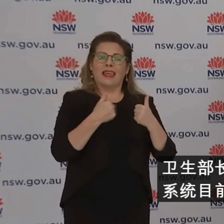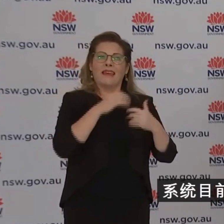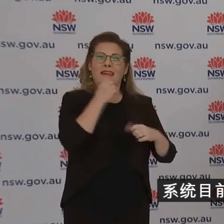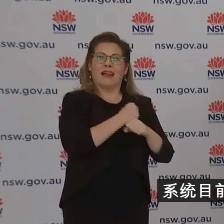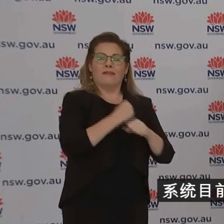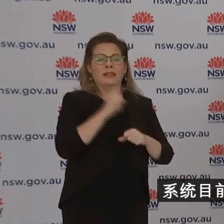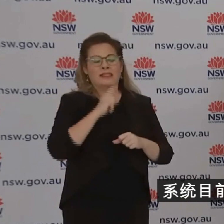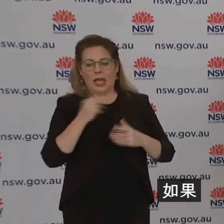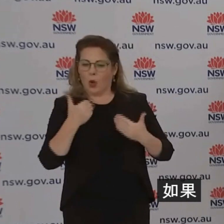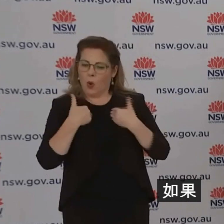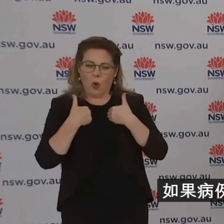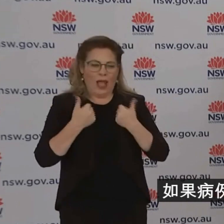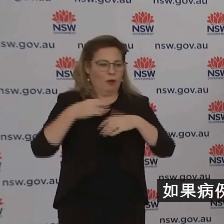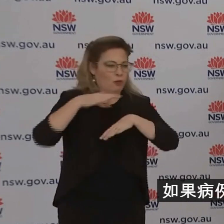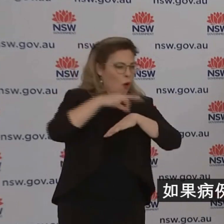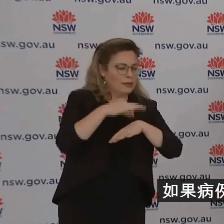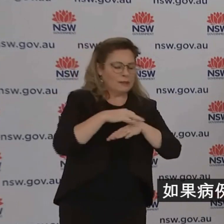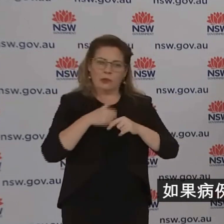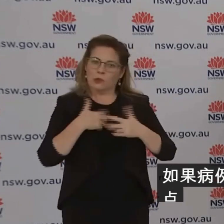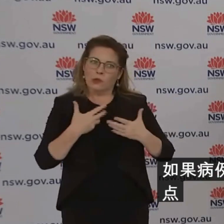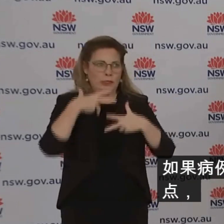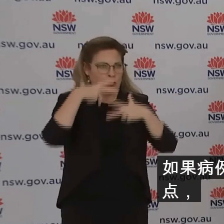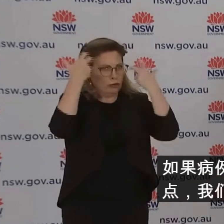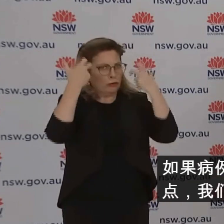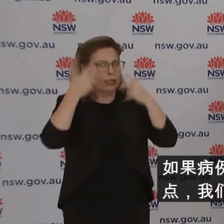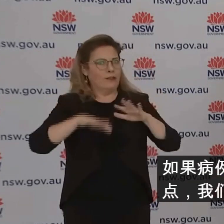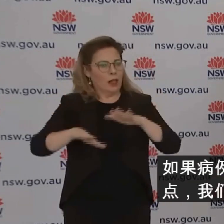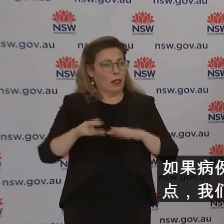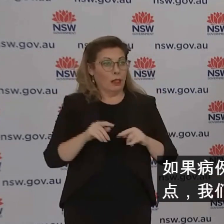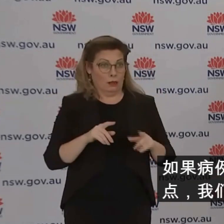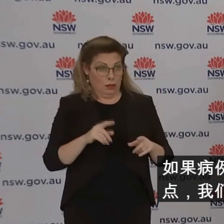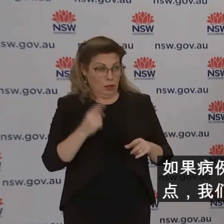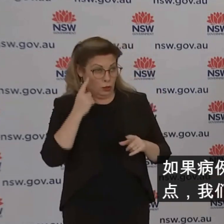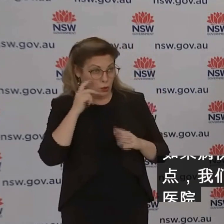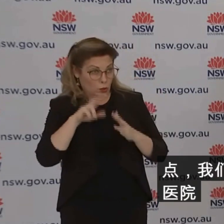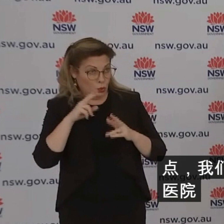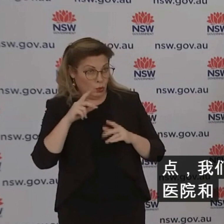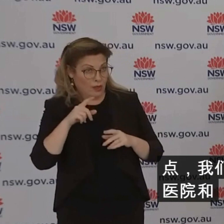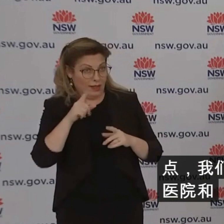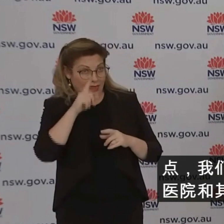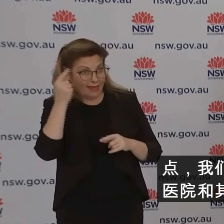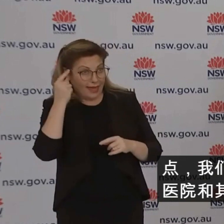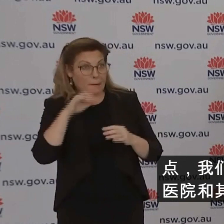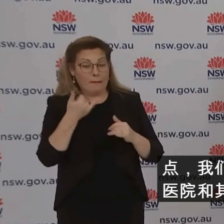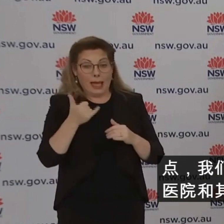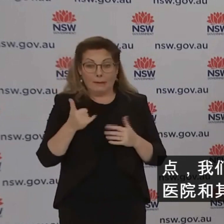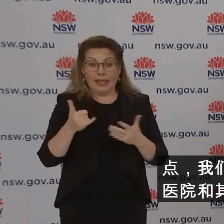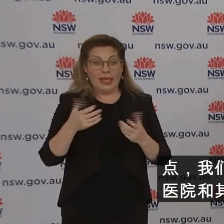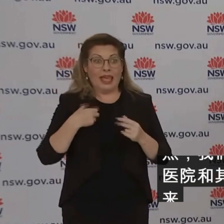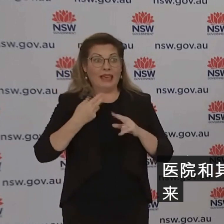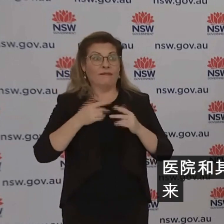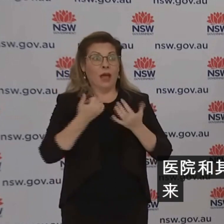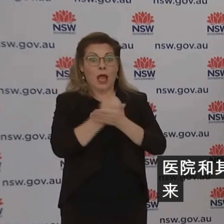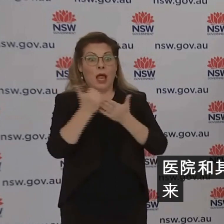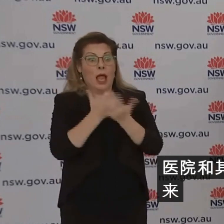significant stress at the moment. If the case numbers get to a certain point, will we have to address field hospitals and other emergency